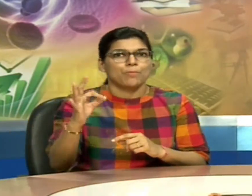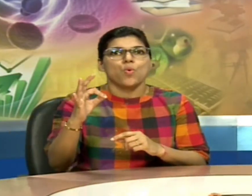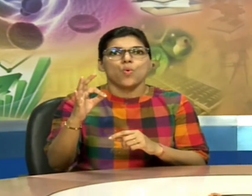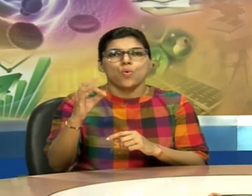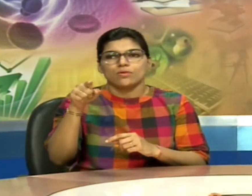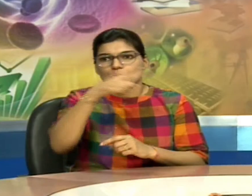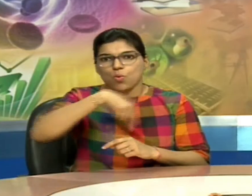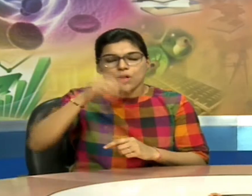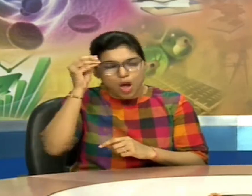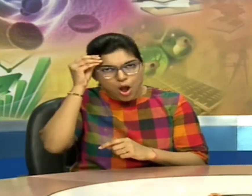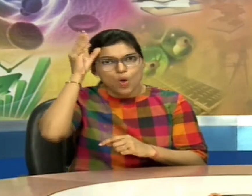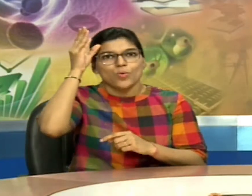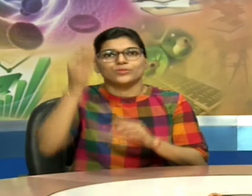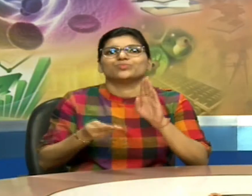Since the beginning,